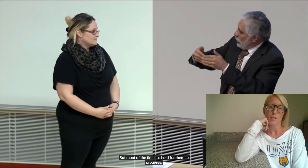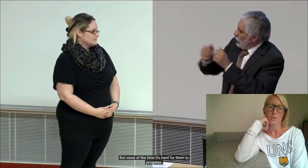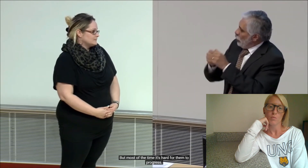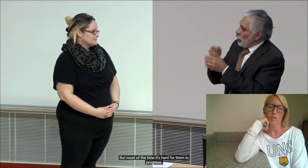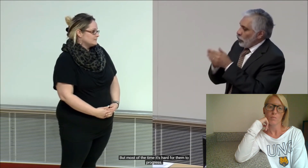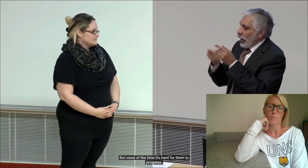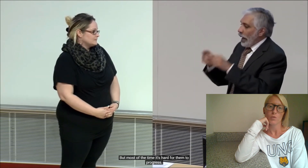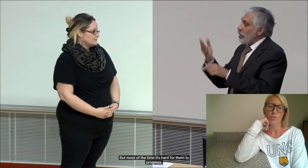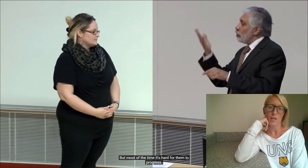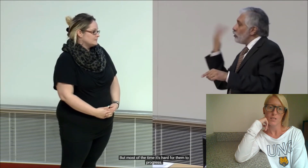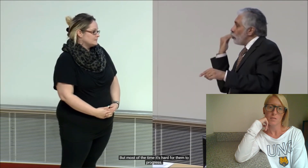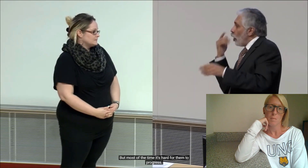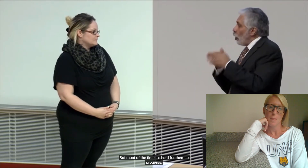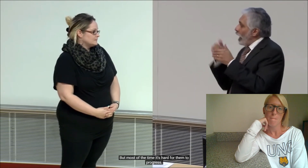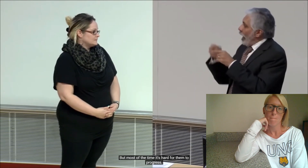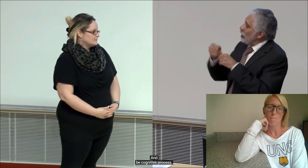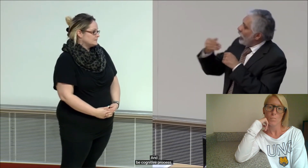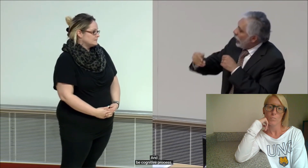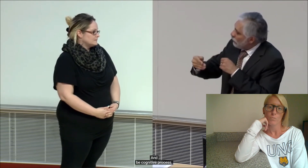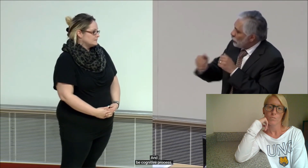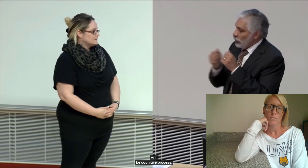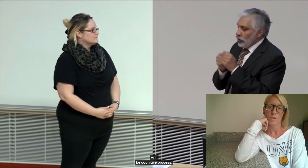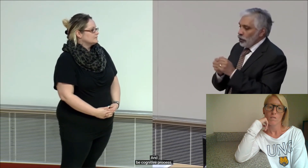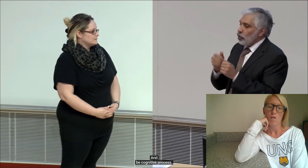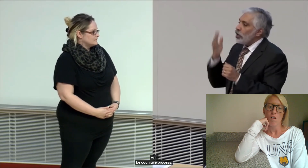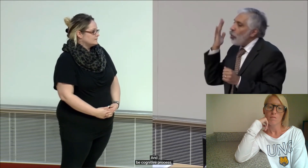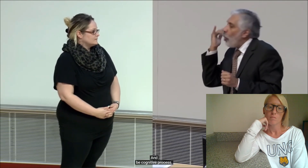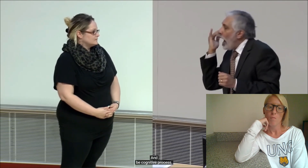hard for them to progress